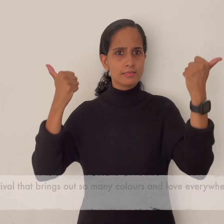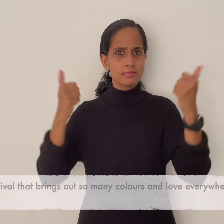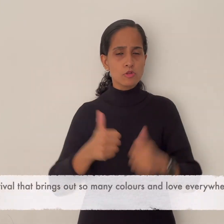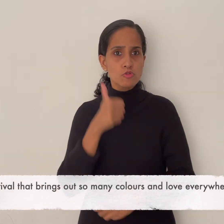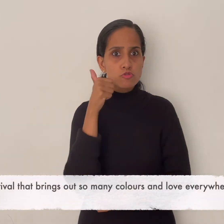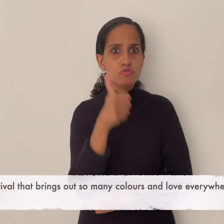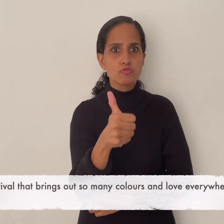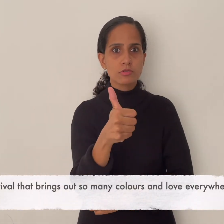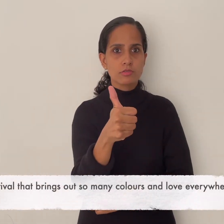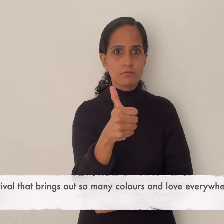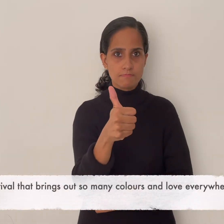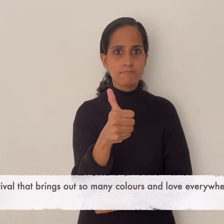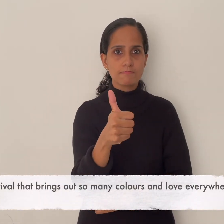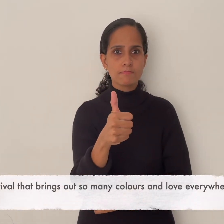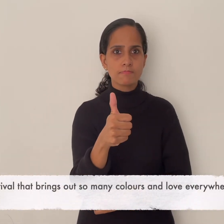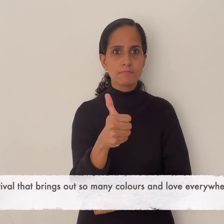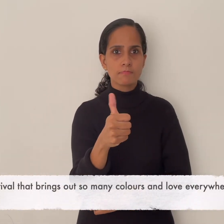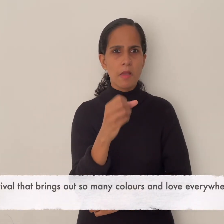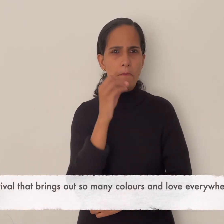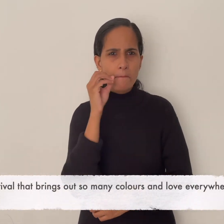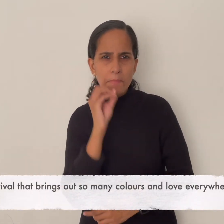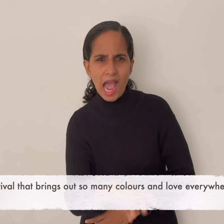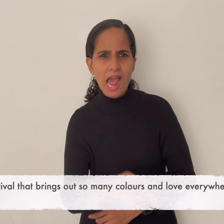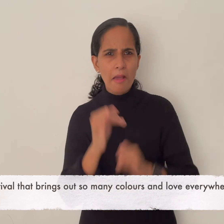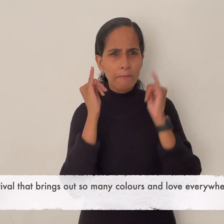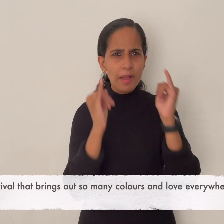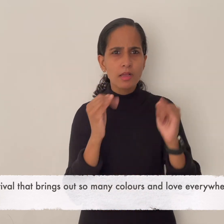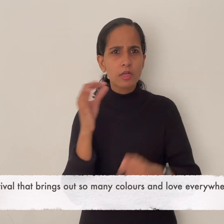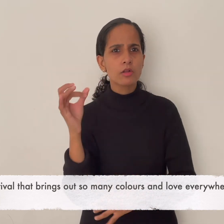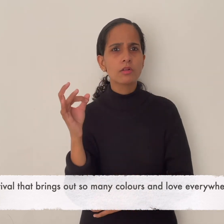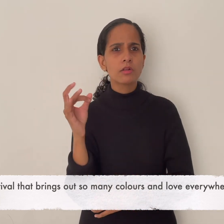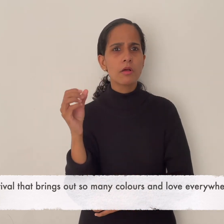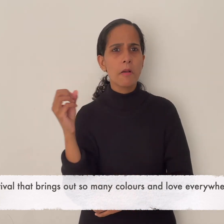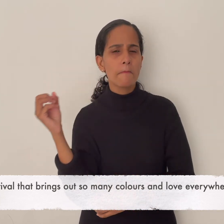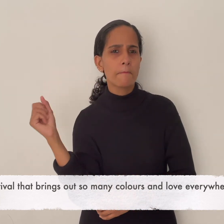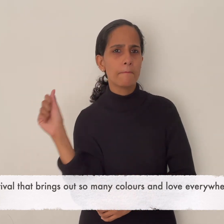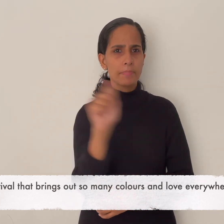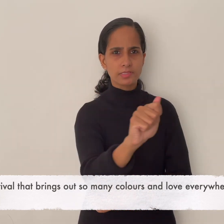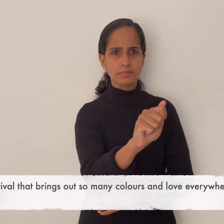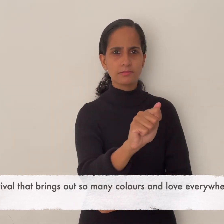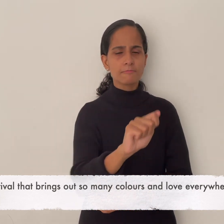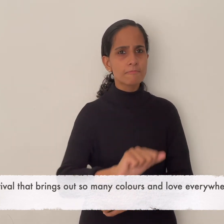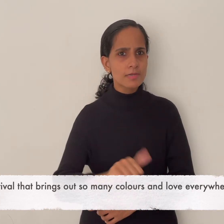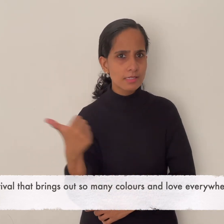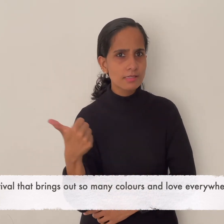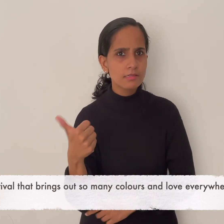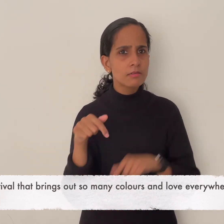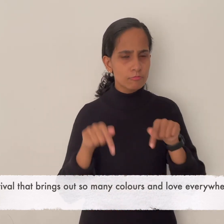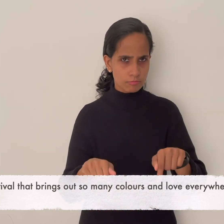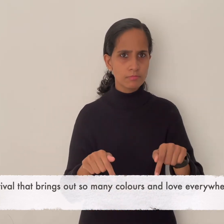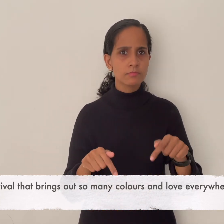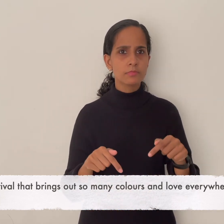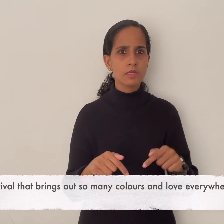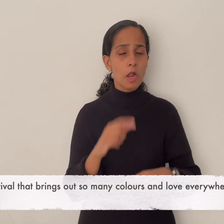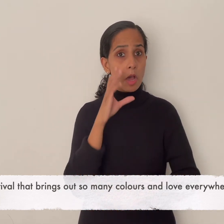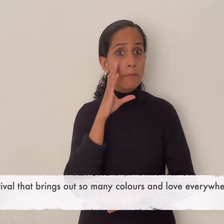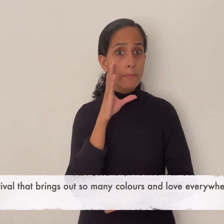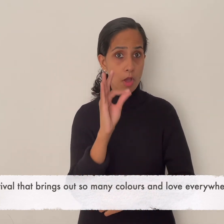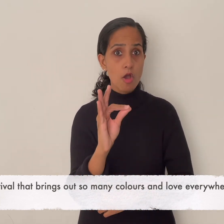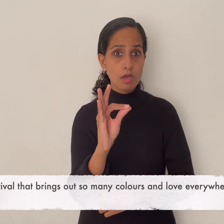This is a festival that brings out so many colors and love